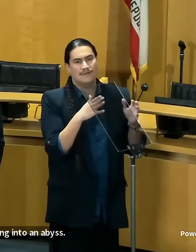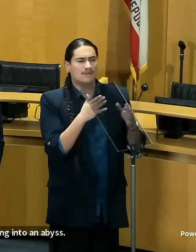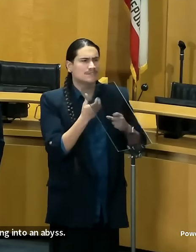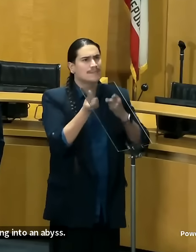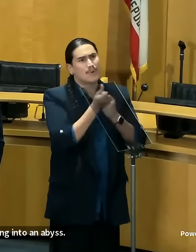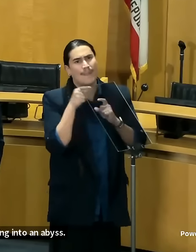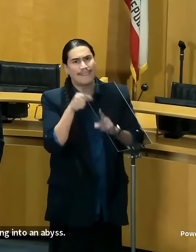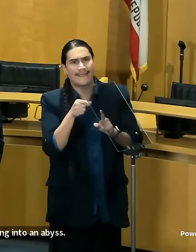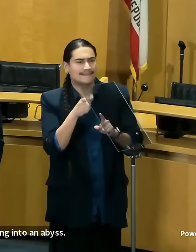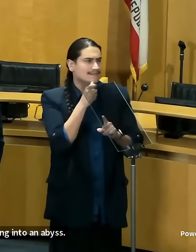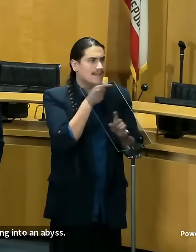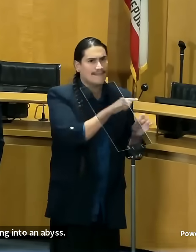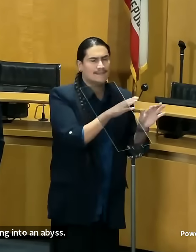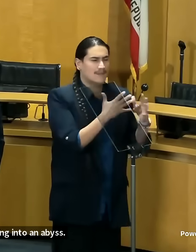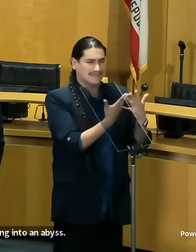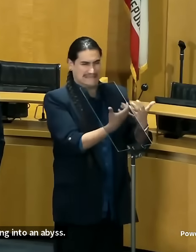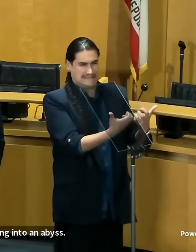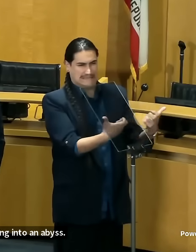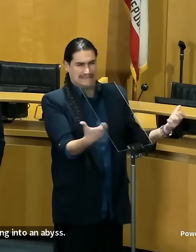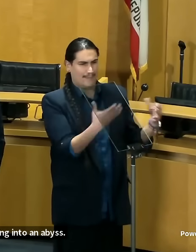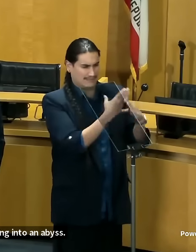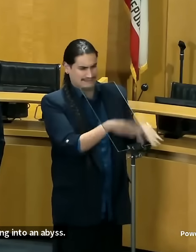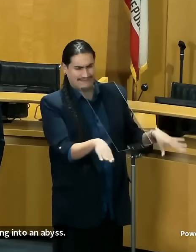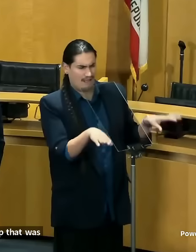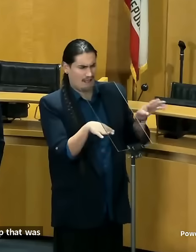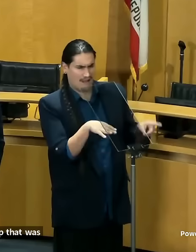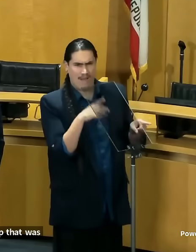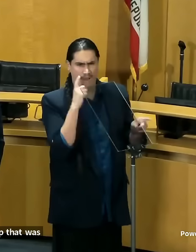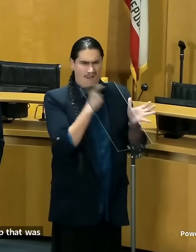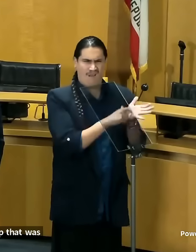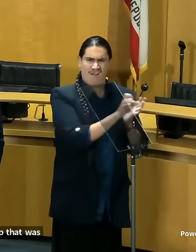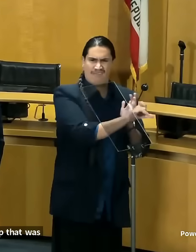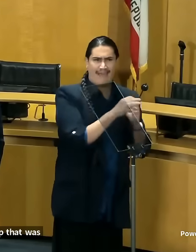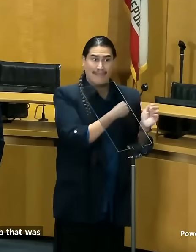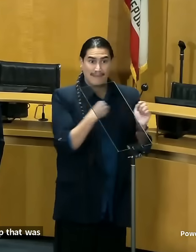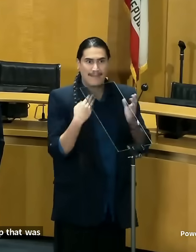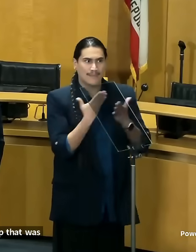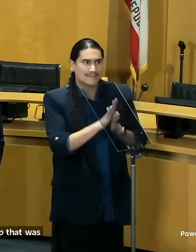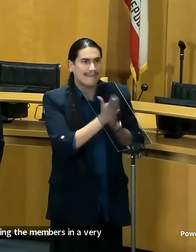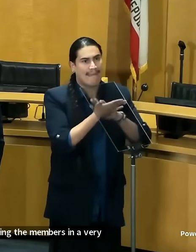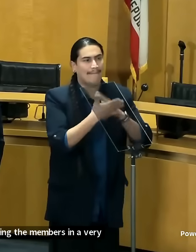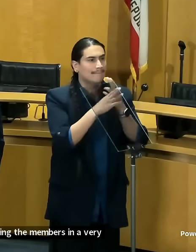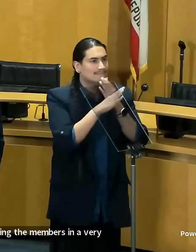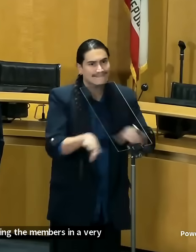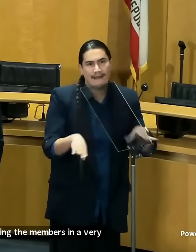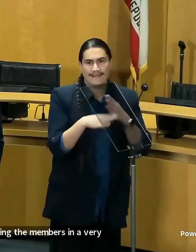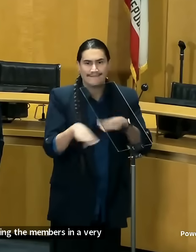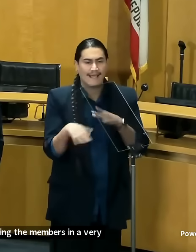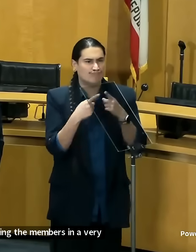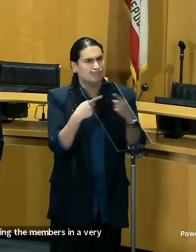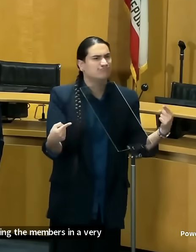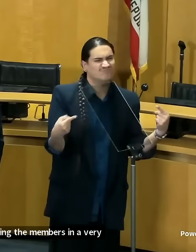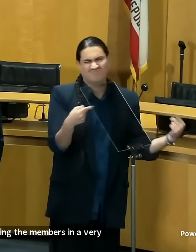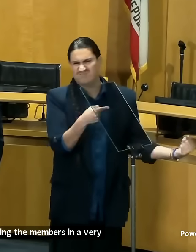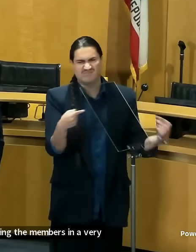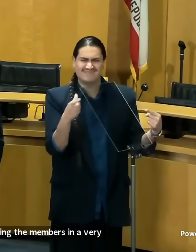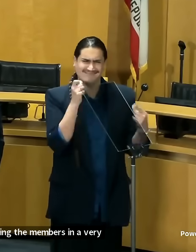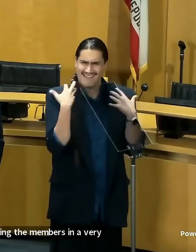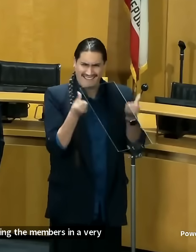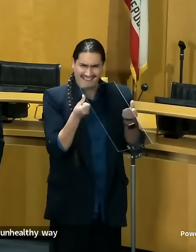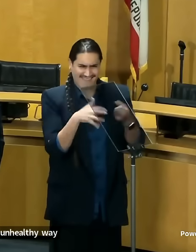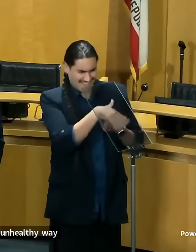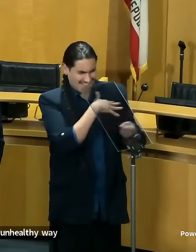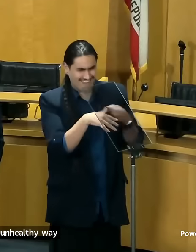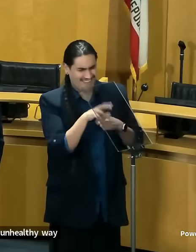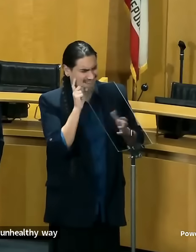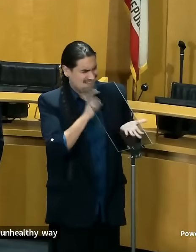partisanship that was dividing the members in a very dysfunctional and unhealthy way. And